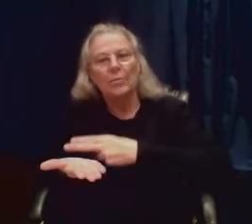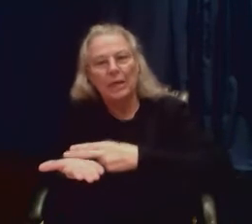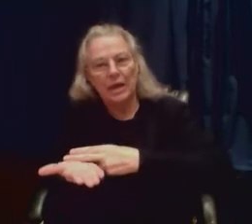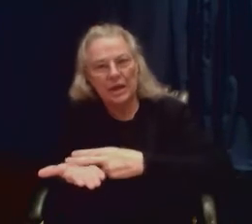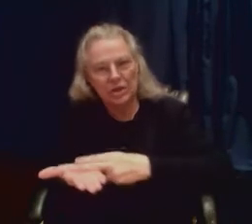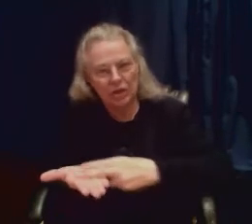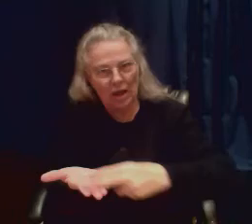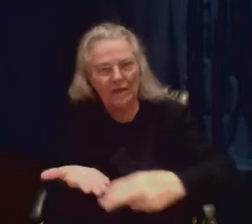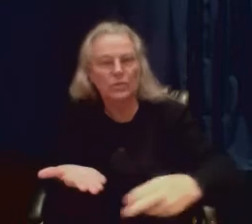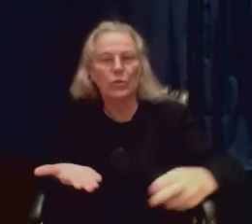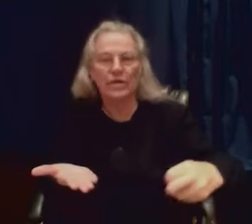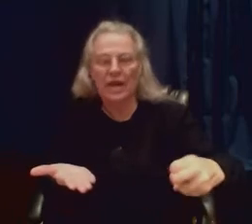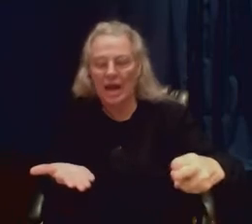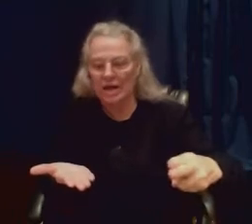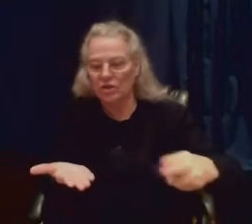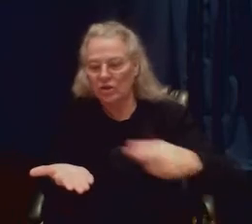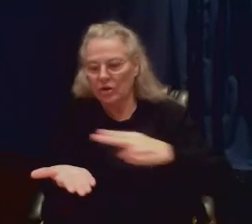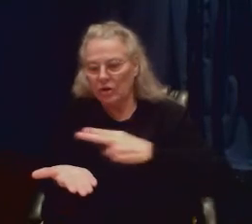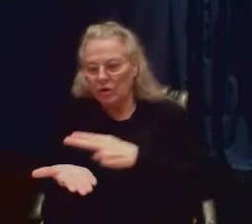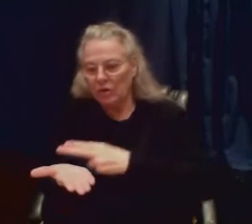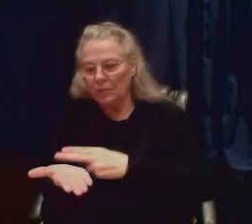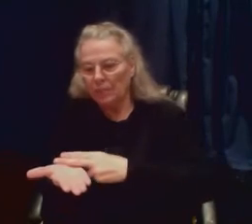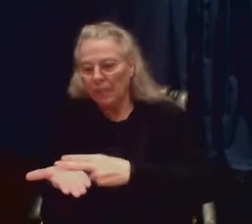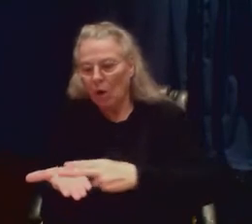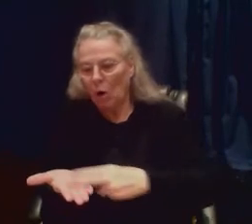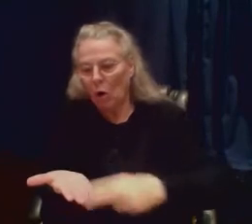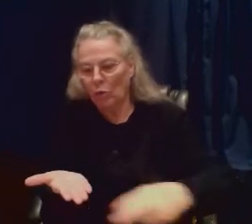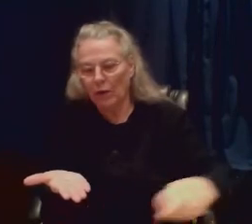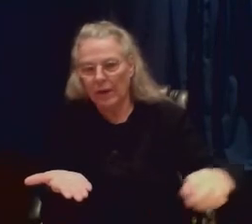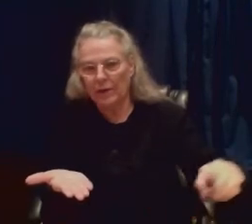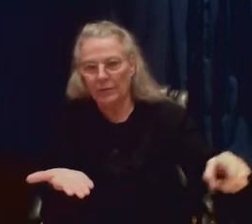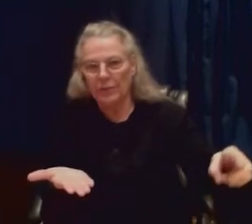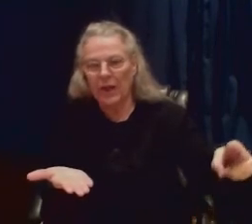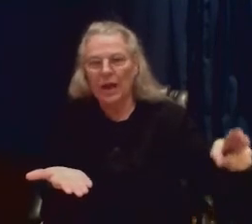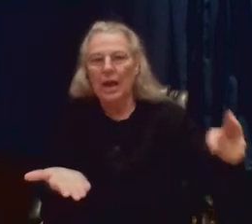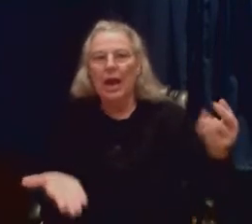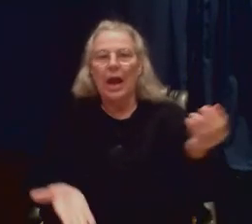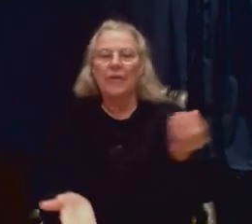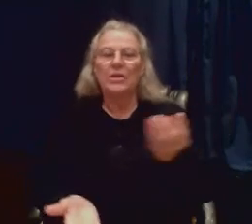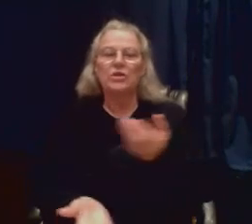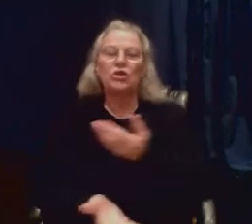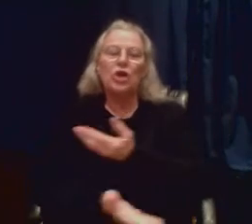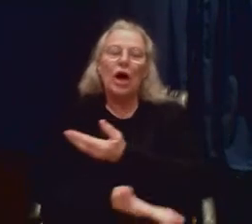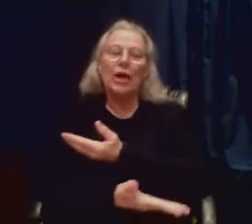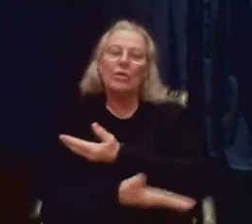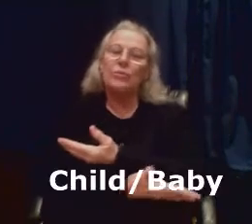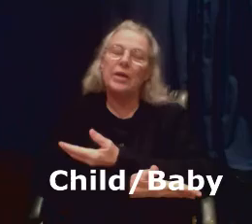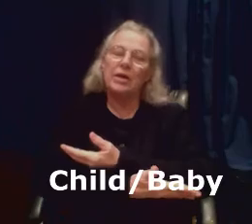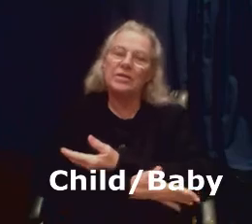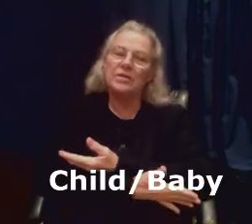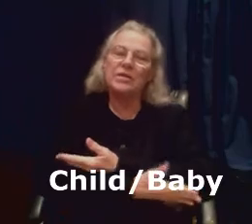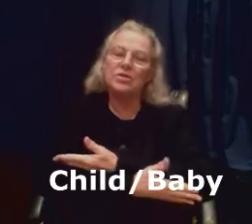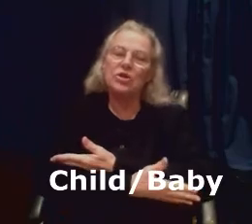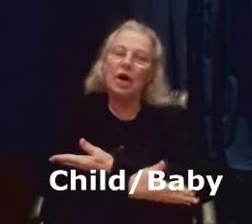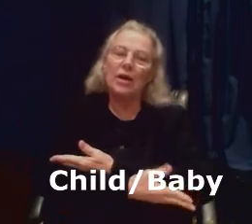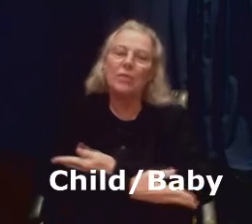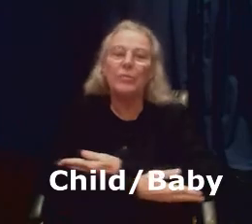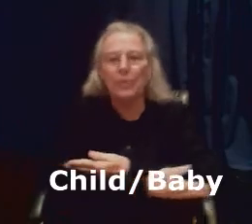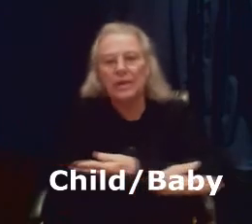but initialized with the H. Holy. And then child, because this child is